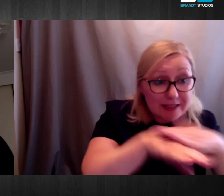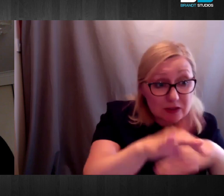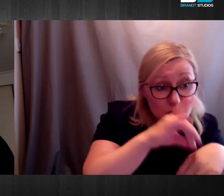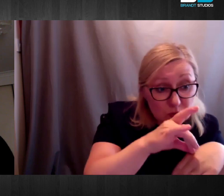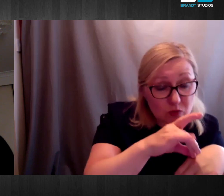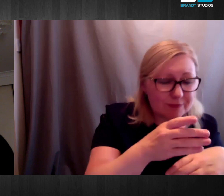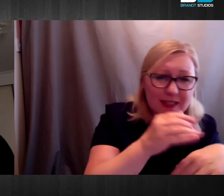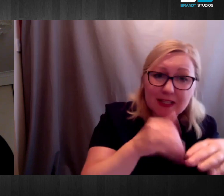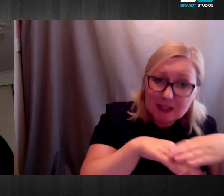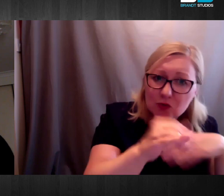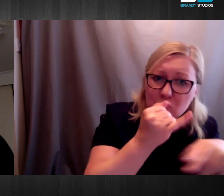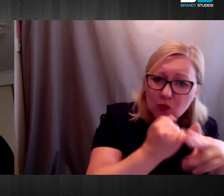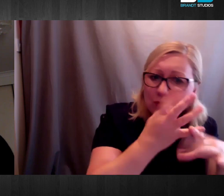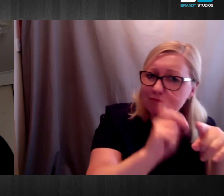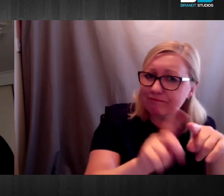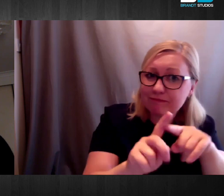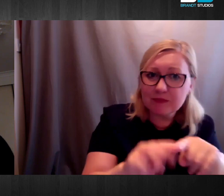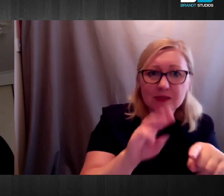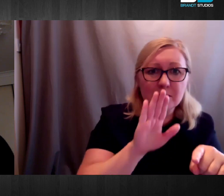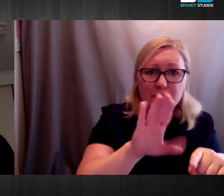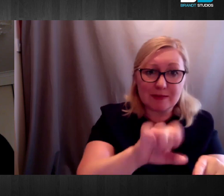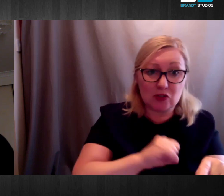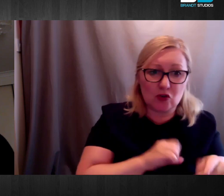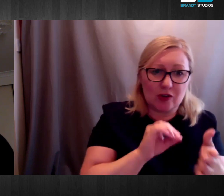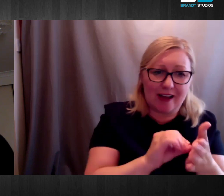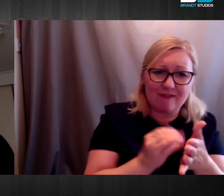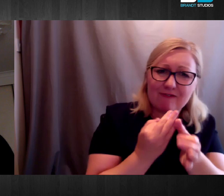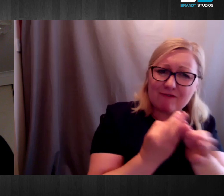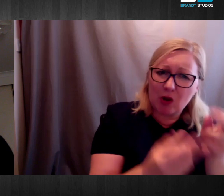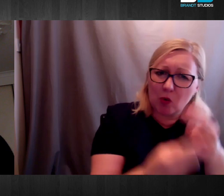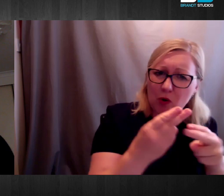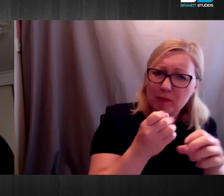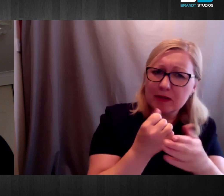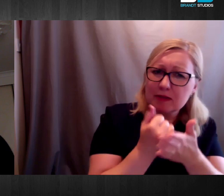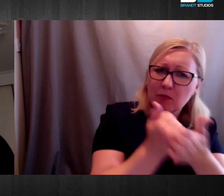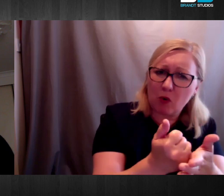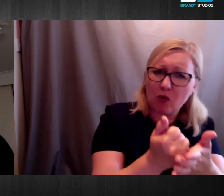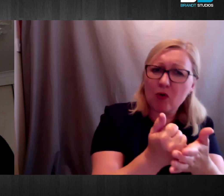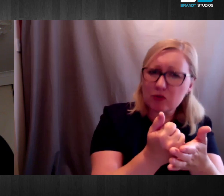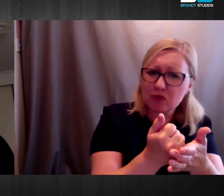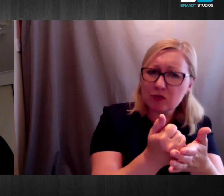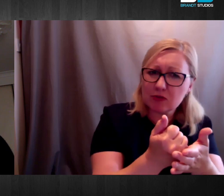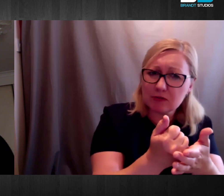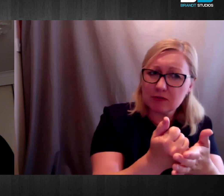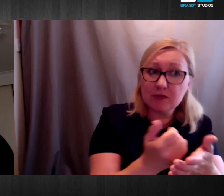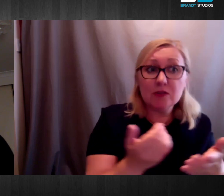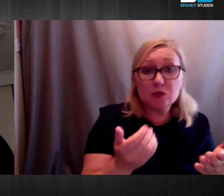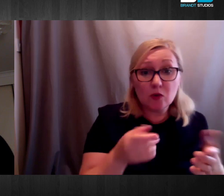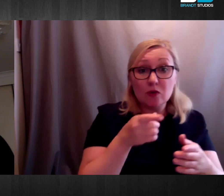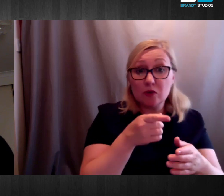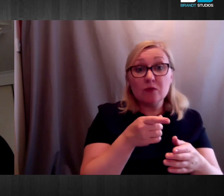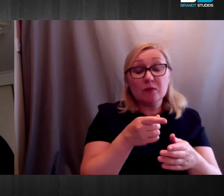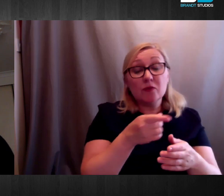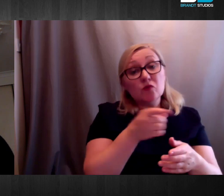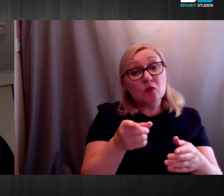meetings, and some of them have been up, had 30 people at the meeting. So that's been